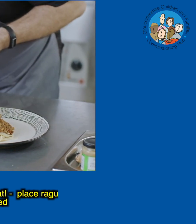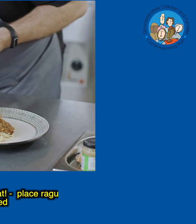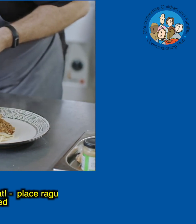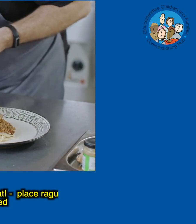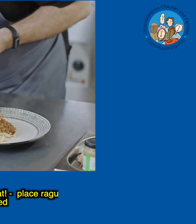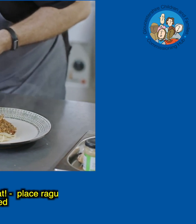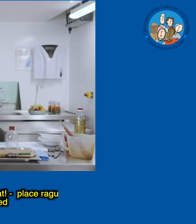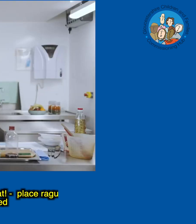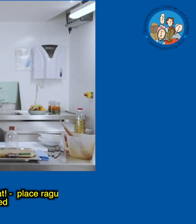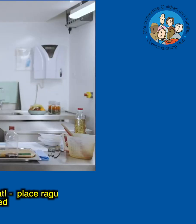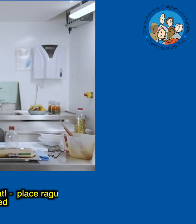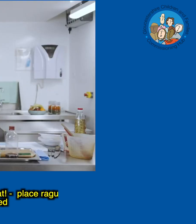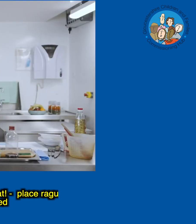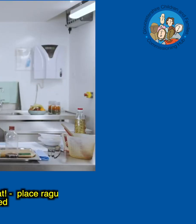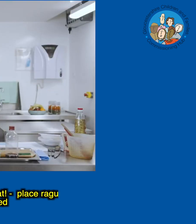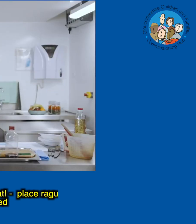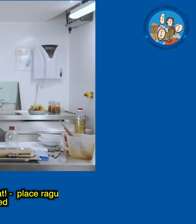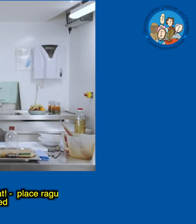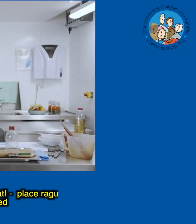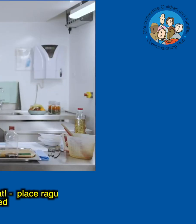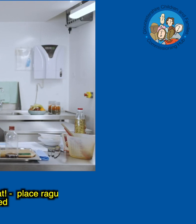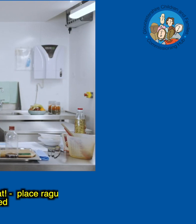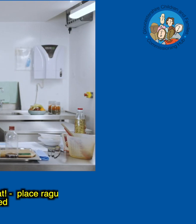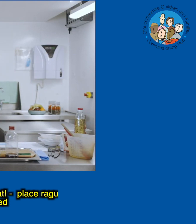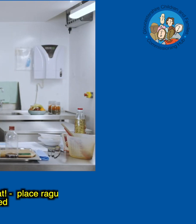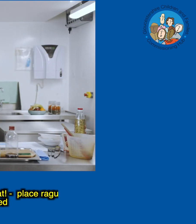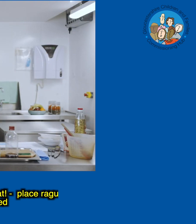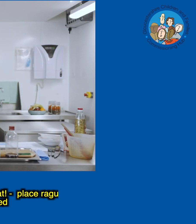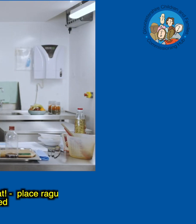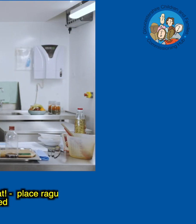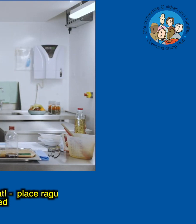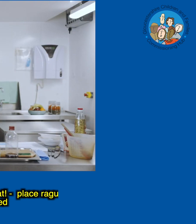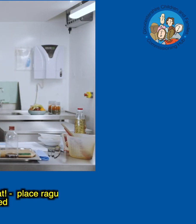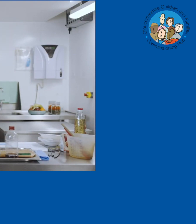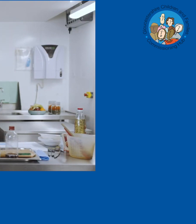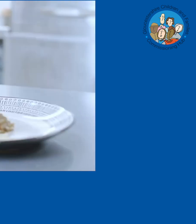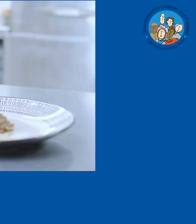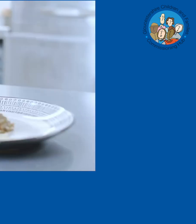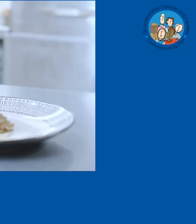and that's then ready to be served.